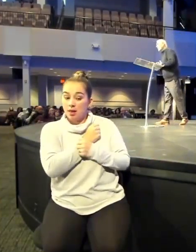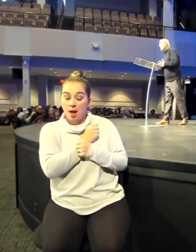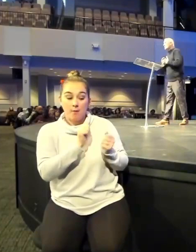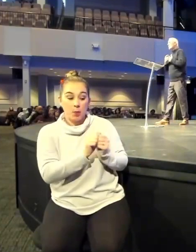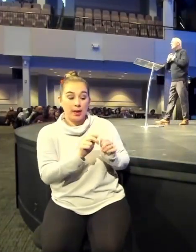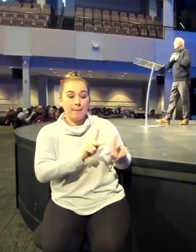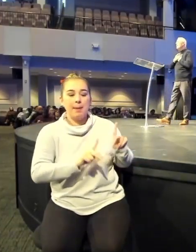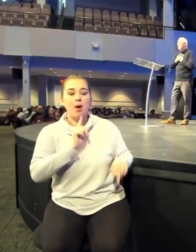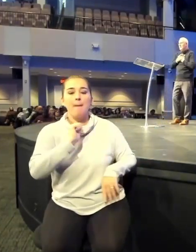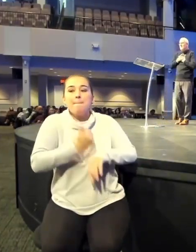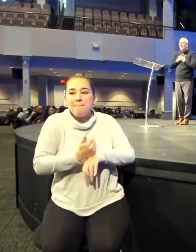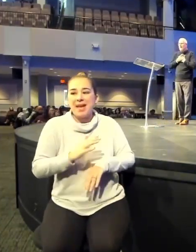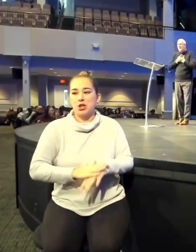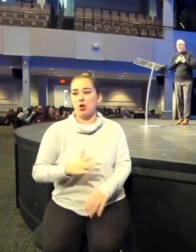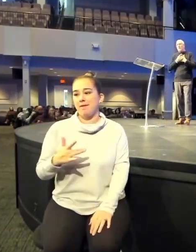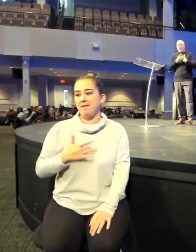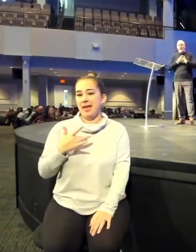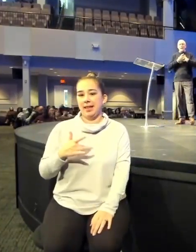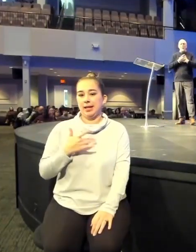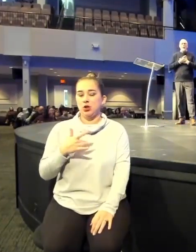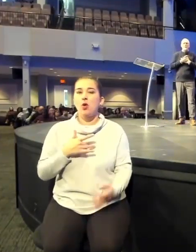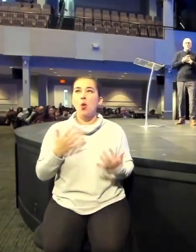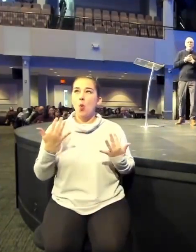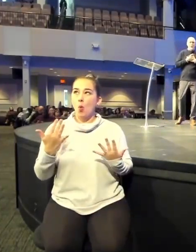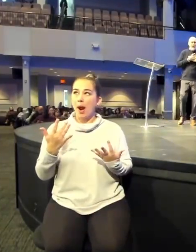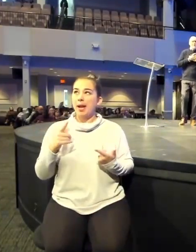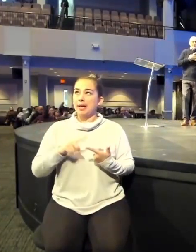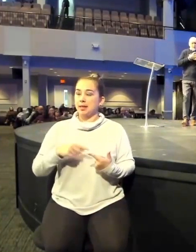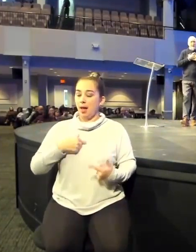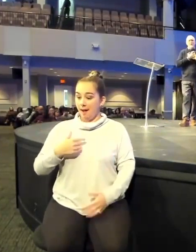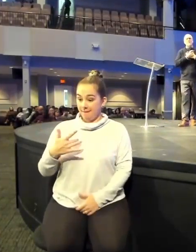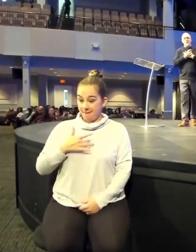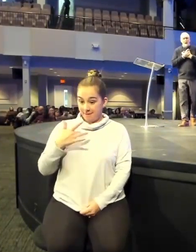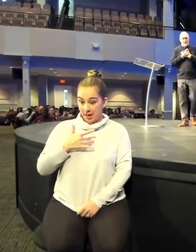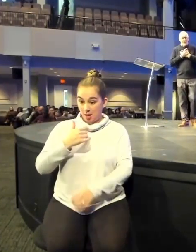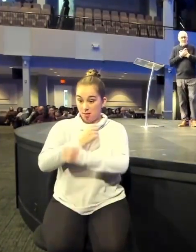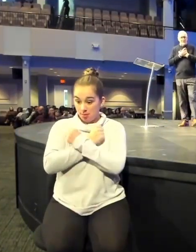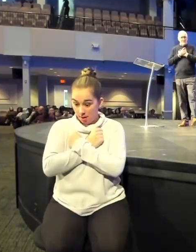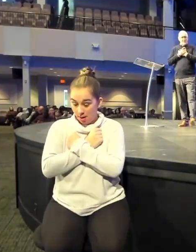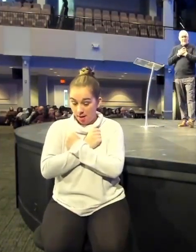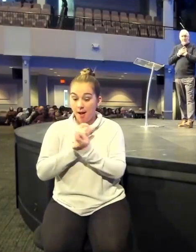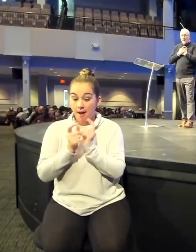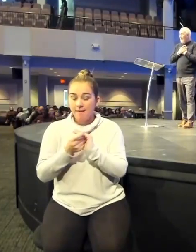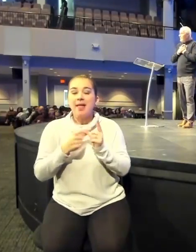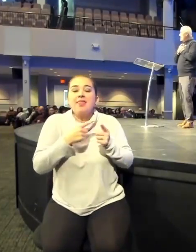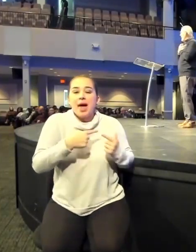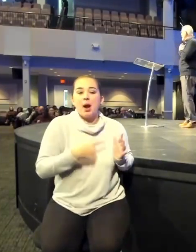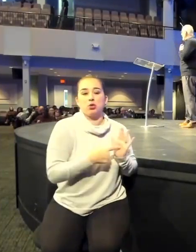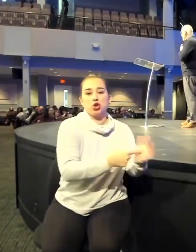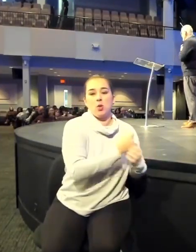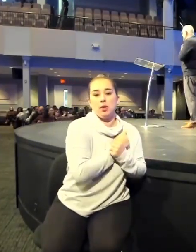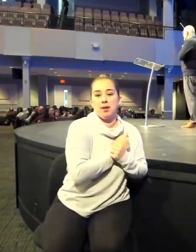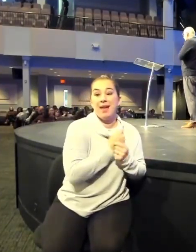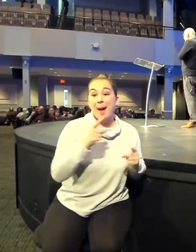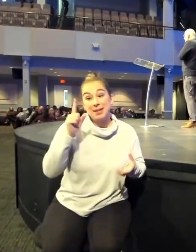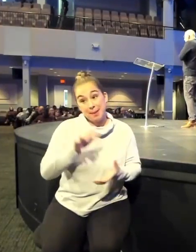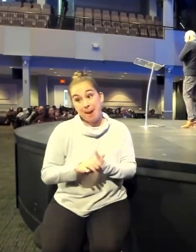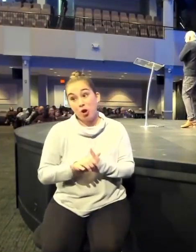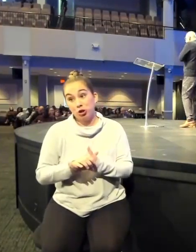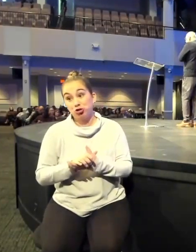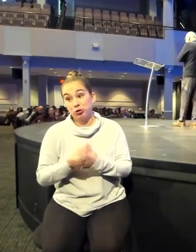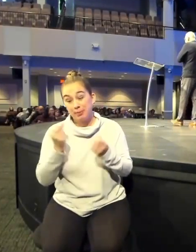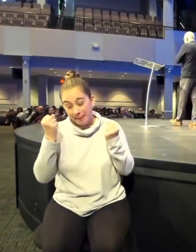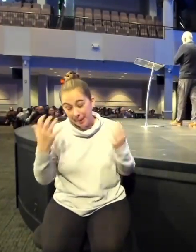other people are based upon their feelings. And so they're waiting around to have their feelings change. Happens a lot in marriages, does it not?